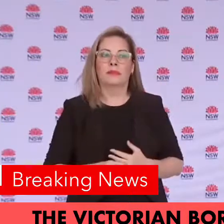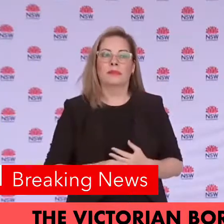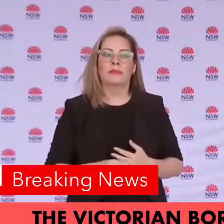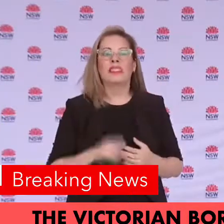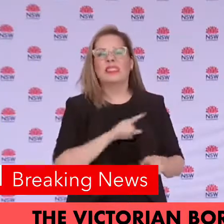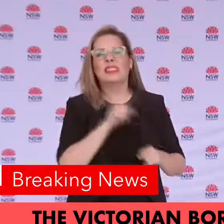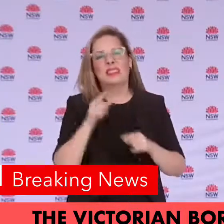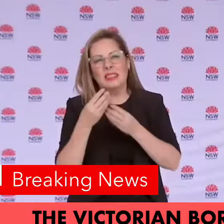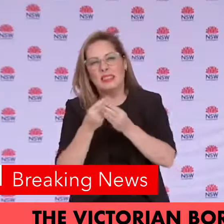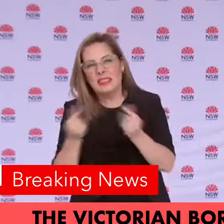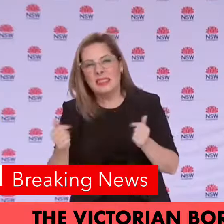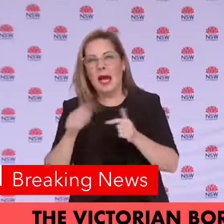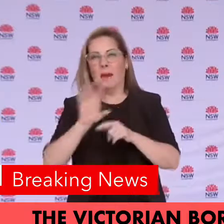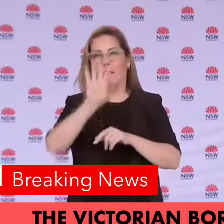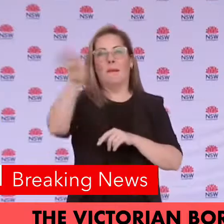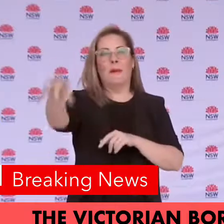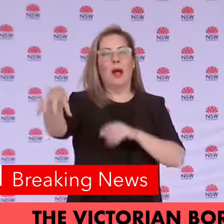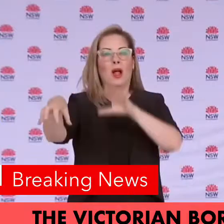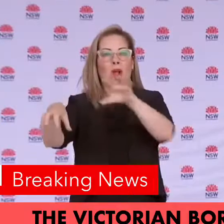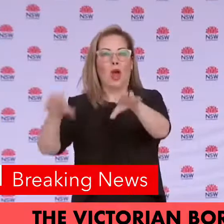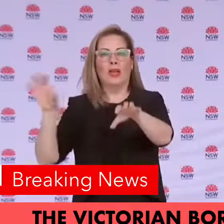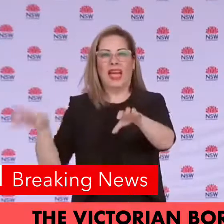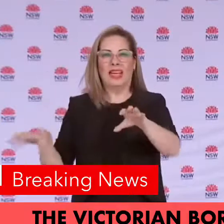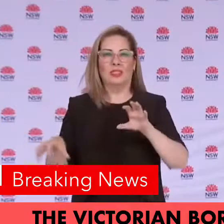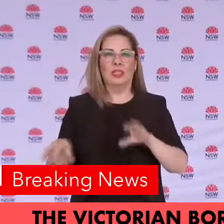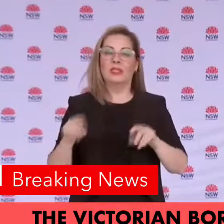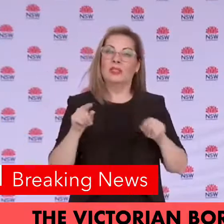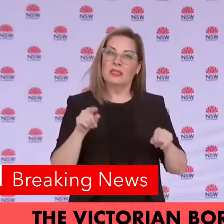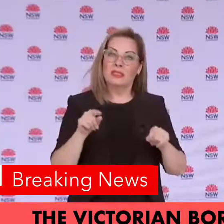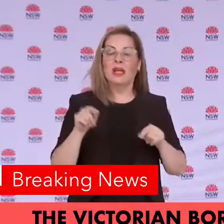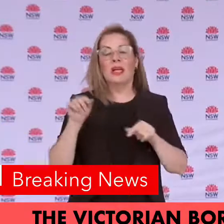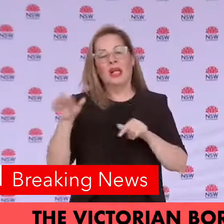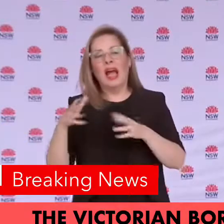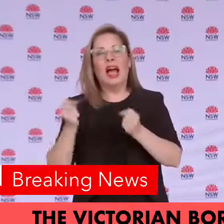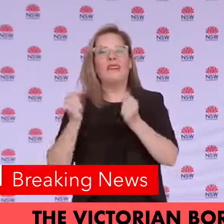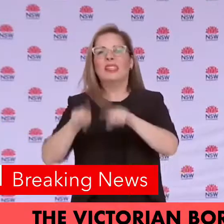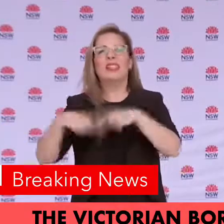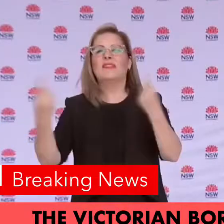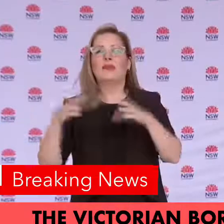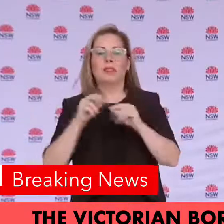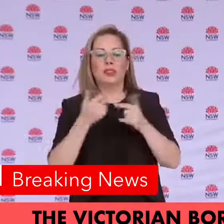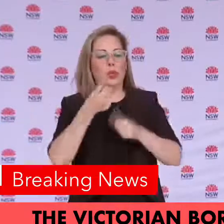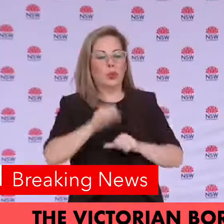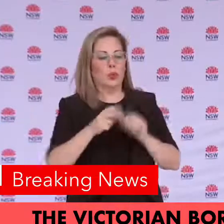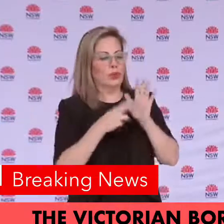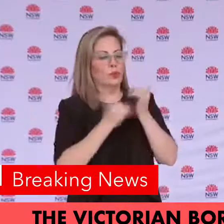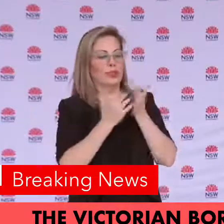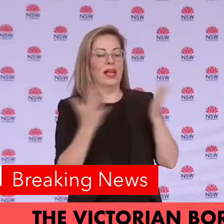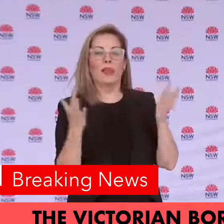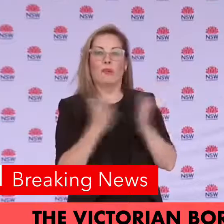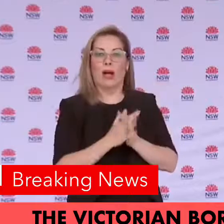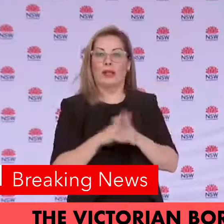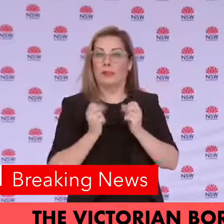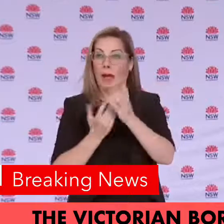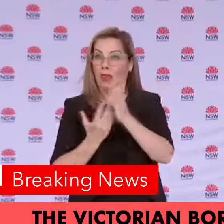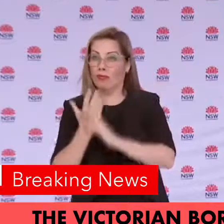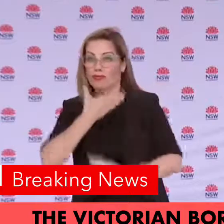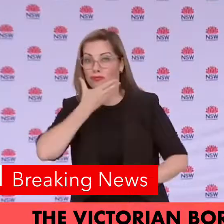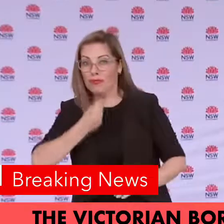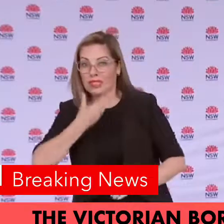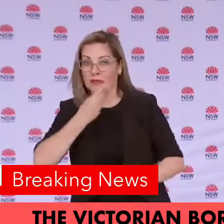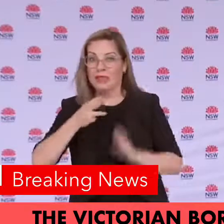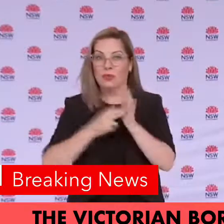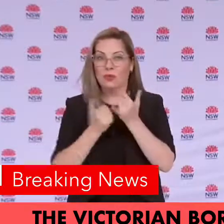have got private providers, but please find out how you contact them, particularly over the Christmas New Year period, a time when there